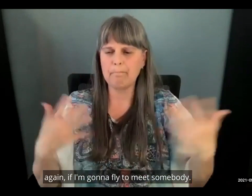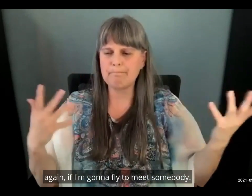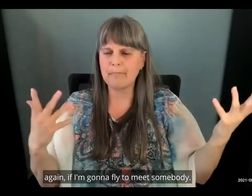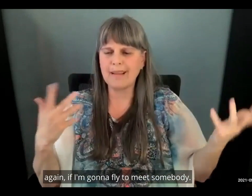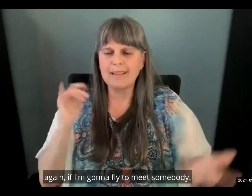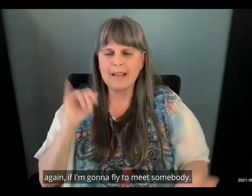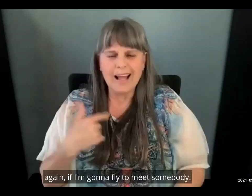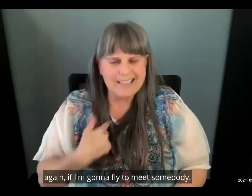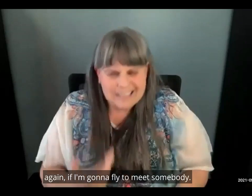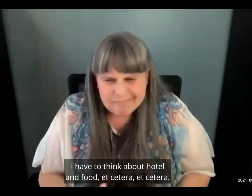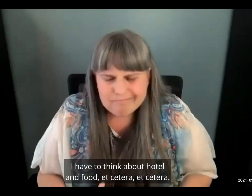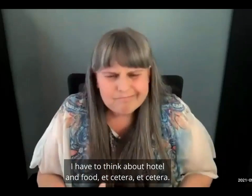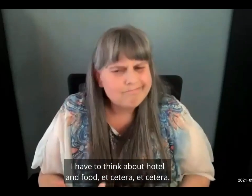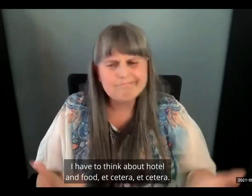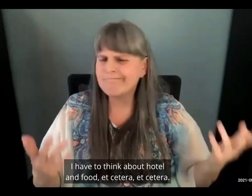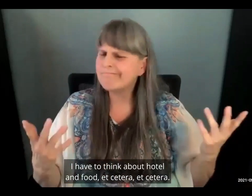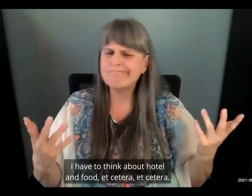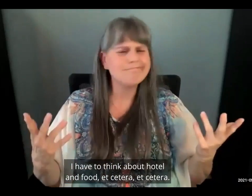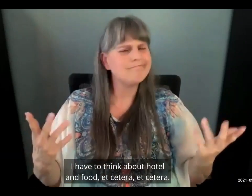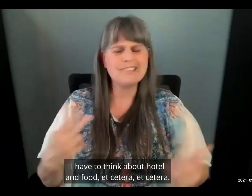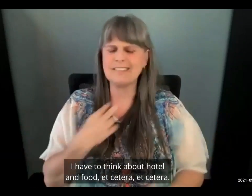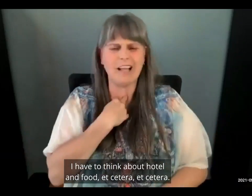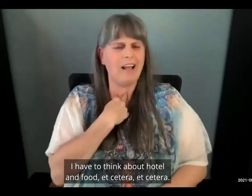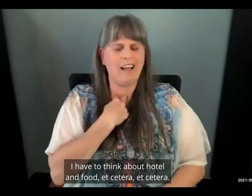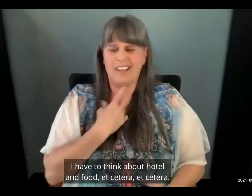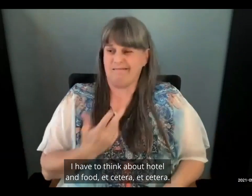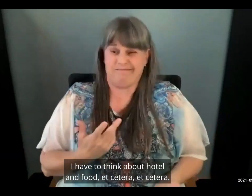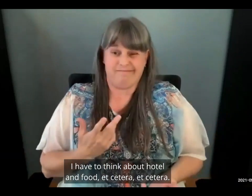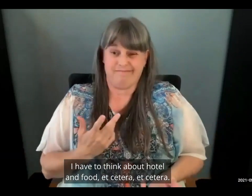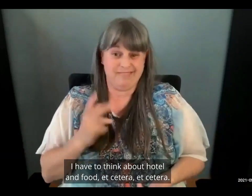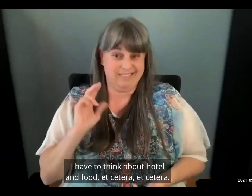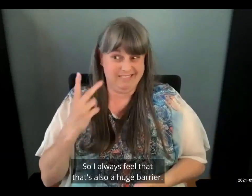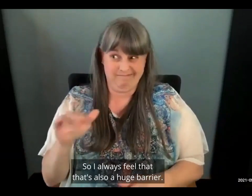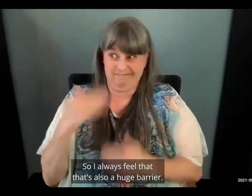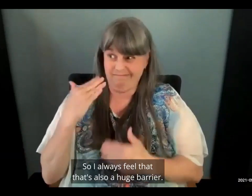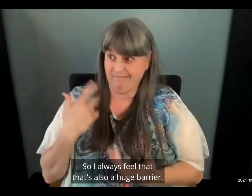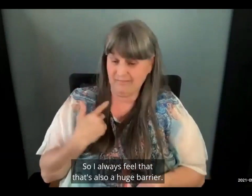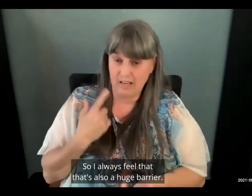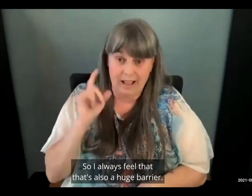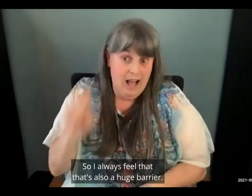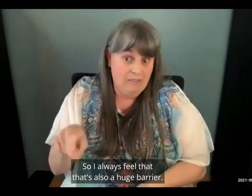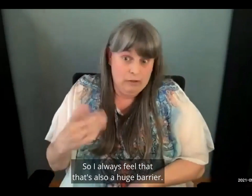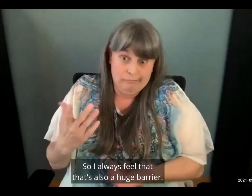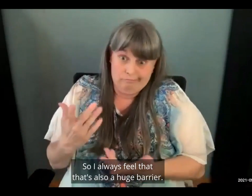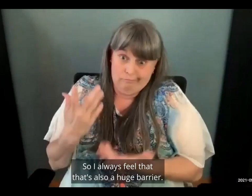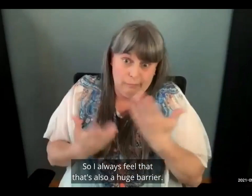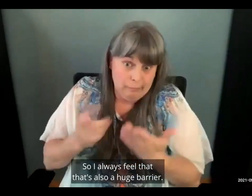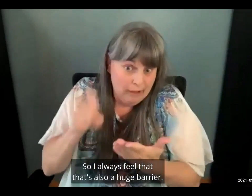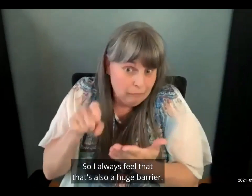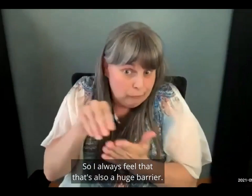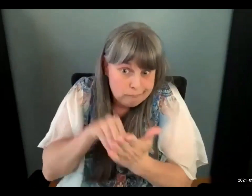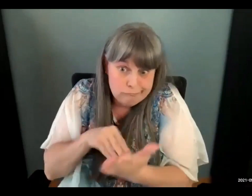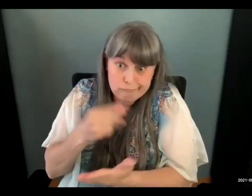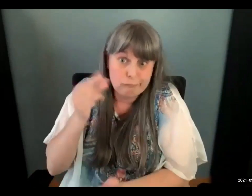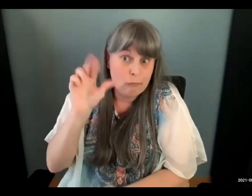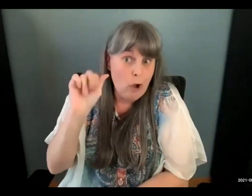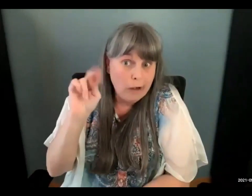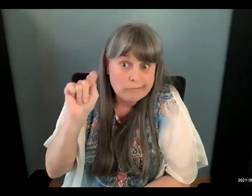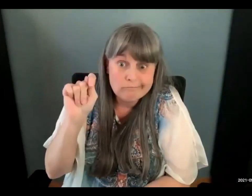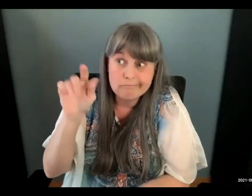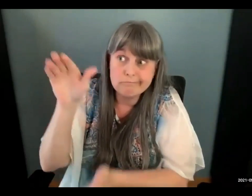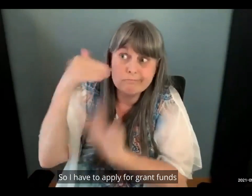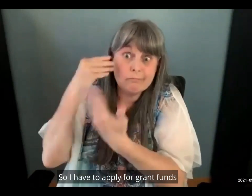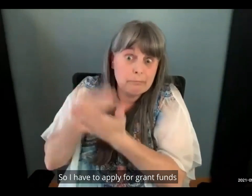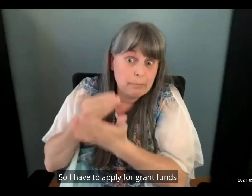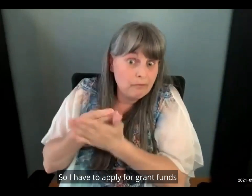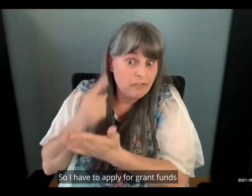again, if I'm going to fly to meet somebody, I have to think about hotel and food, et cetera, et cetera. So I always feel that that's also a huge barrier.